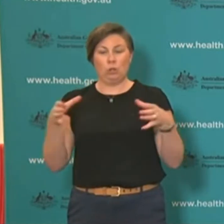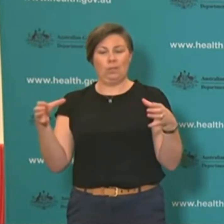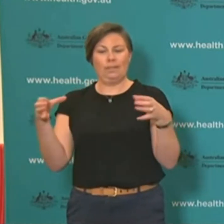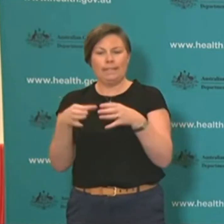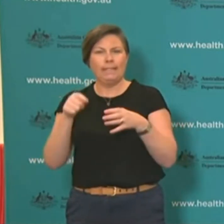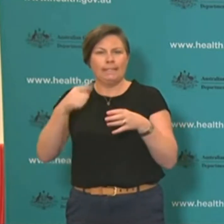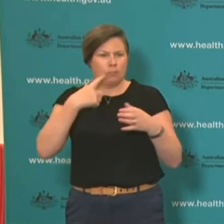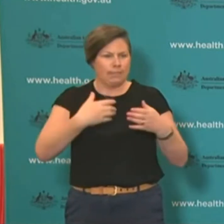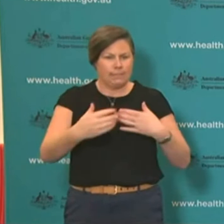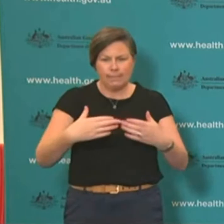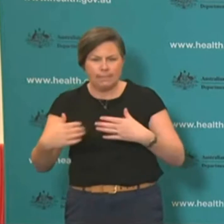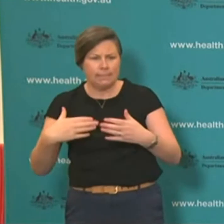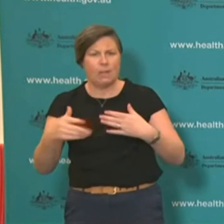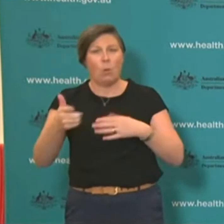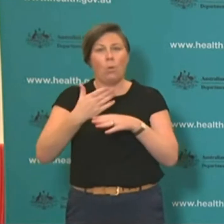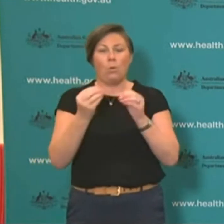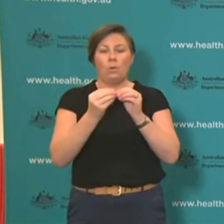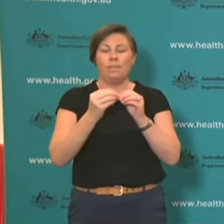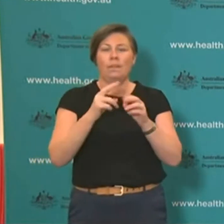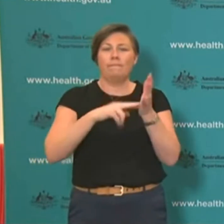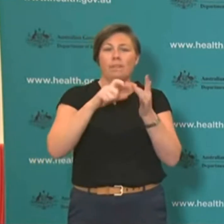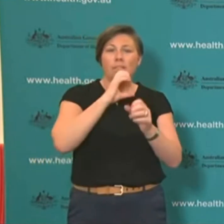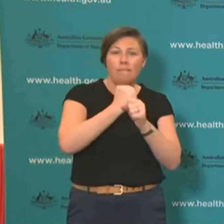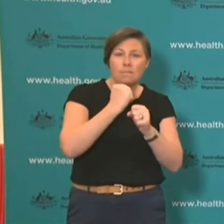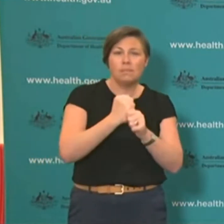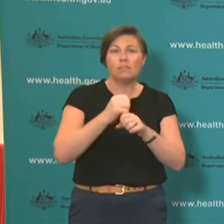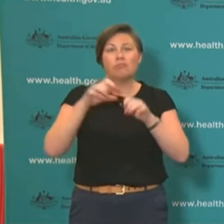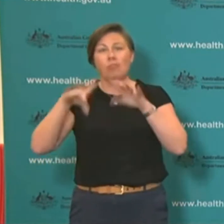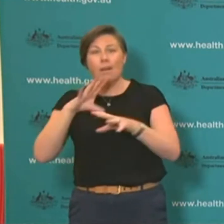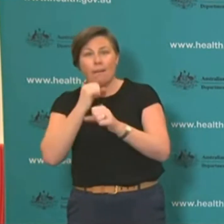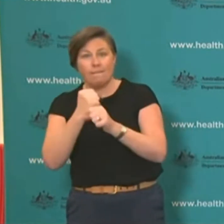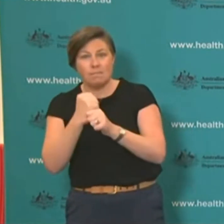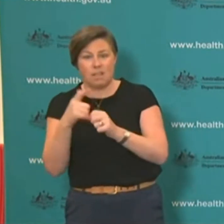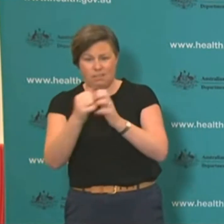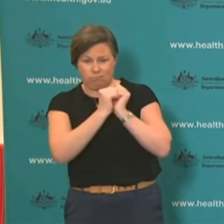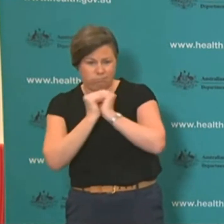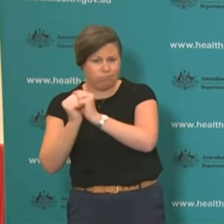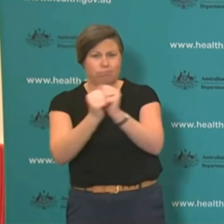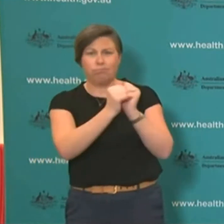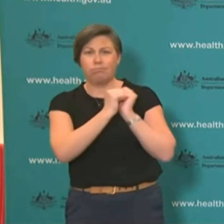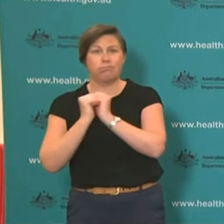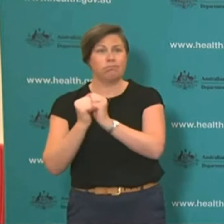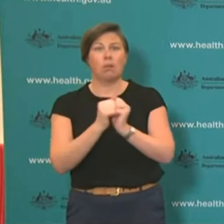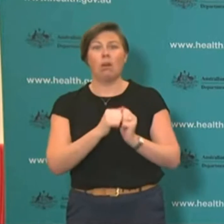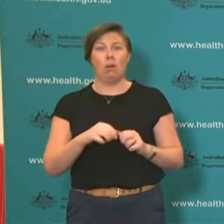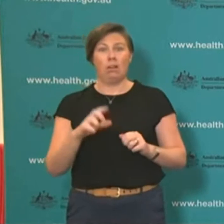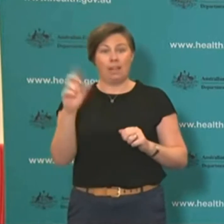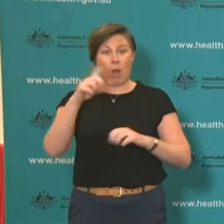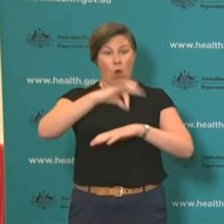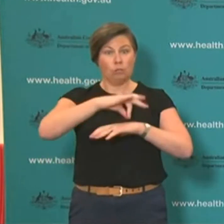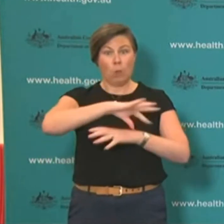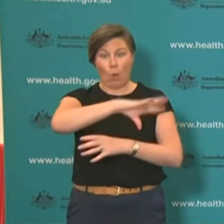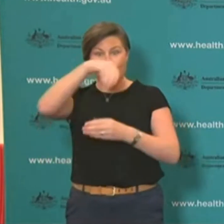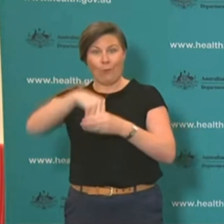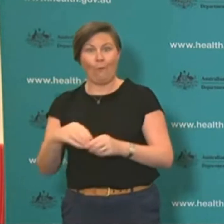has achieved between the DHHS and the federal government, the partnership that has led to tertiary hospitals in